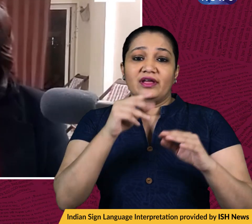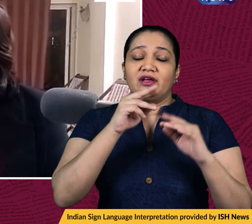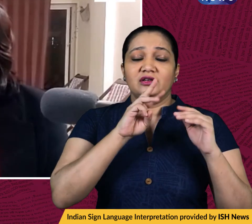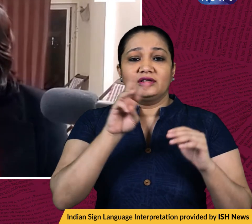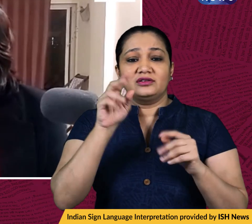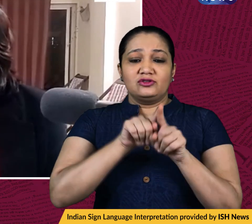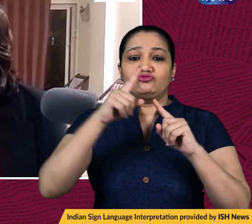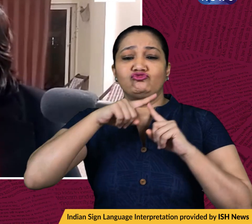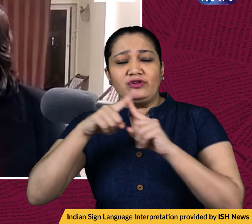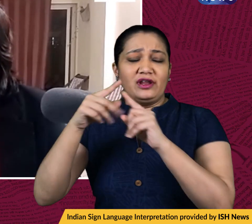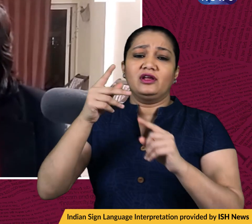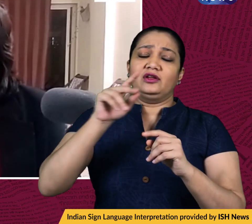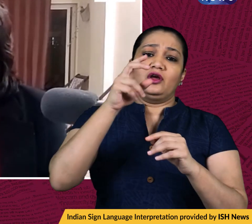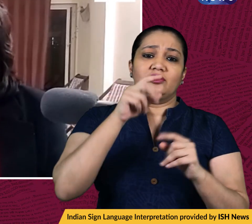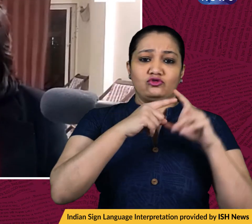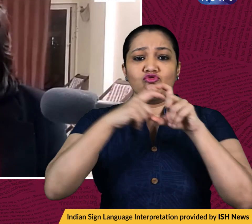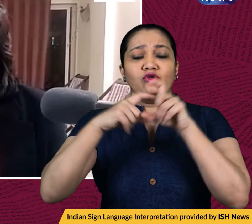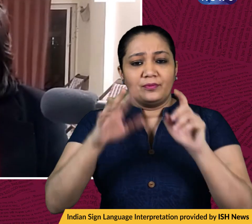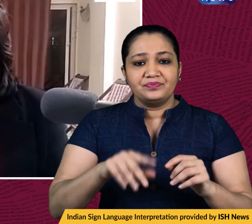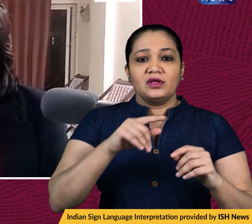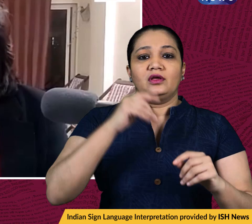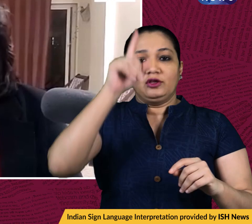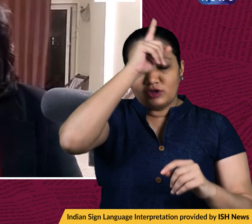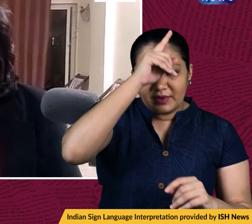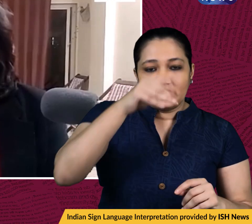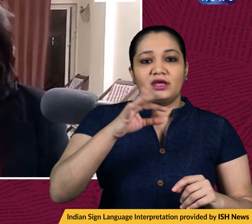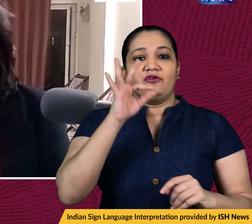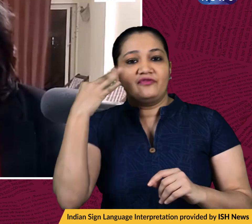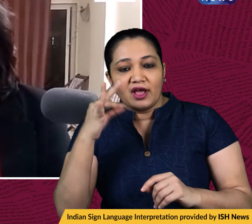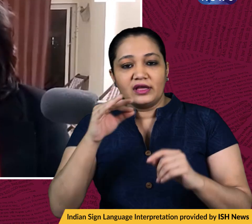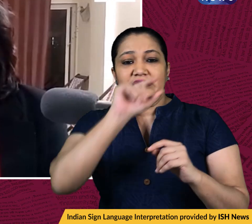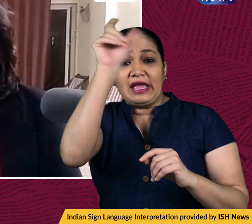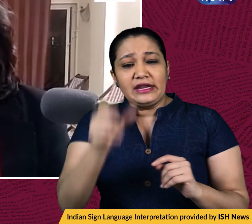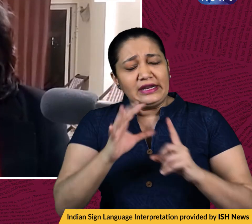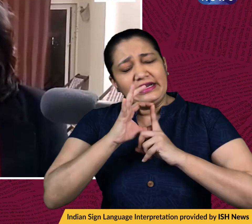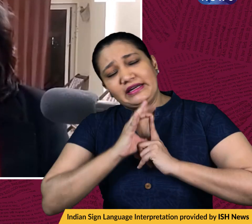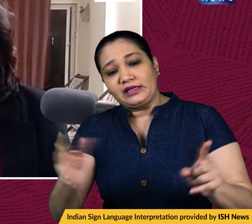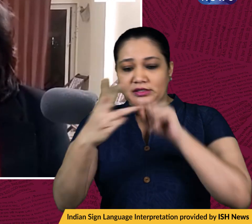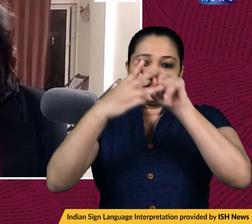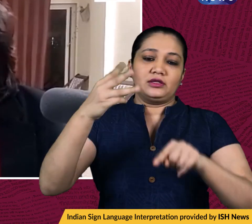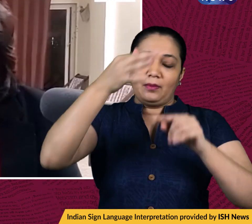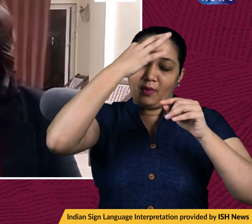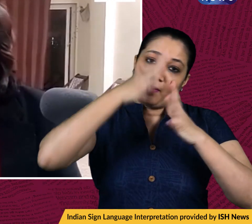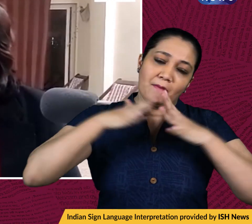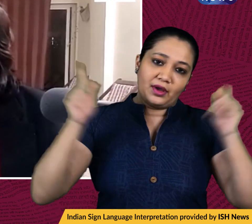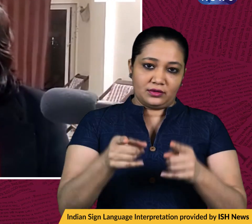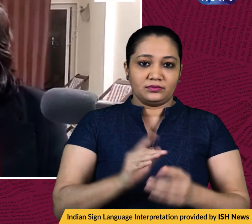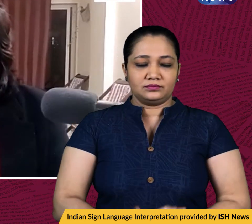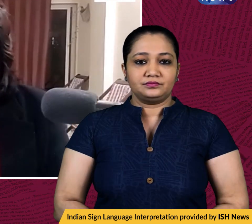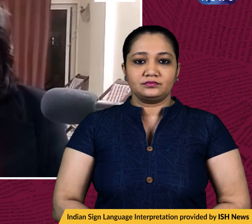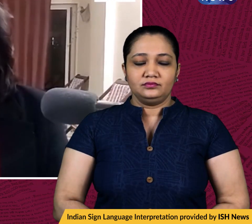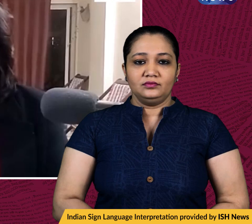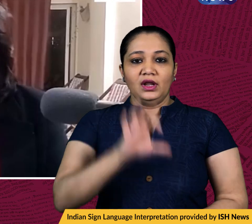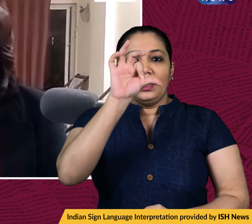€500 billion in the past 4 decades, with Germany, France, and Italy being the worst hit countries. Now,